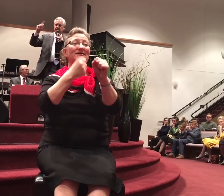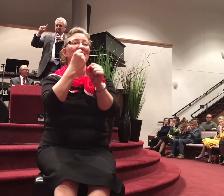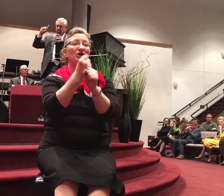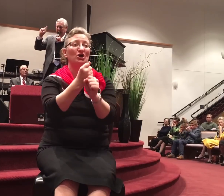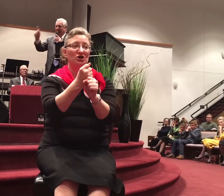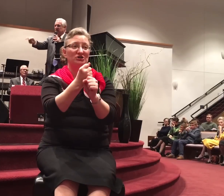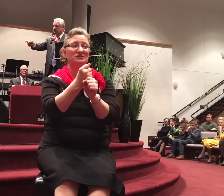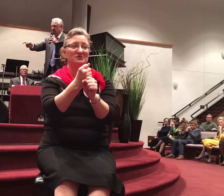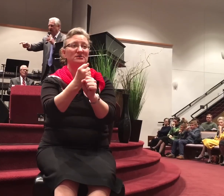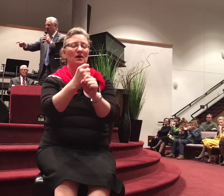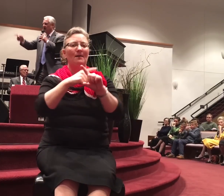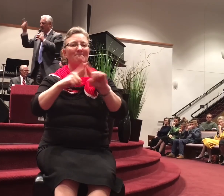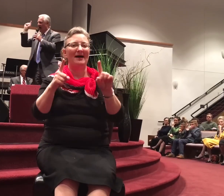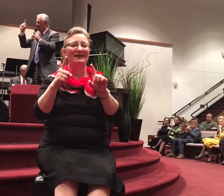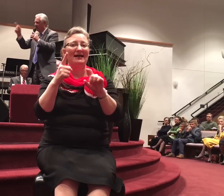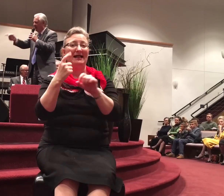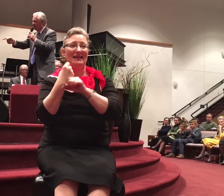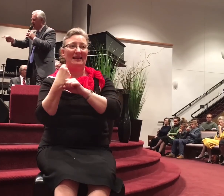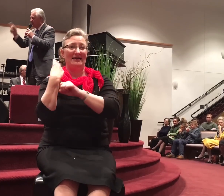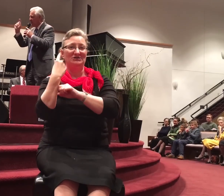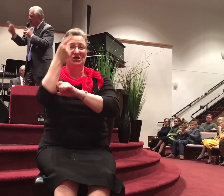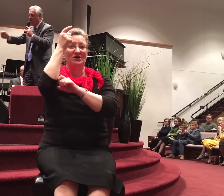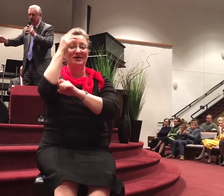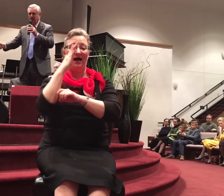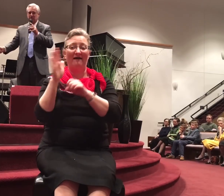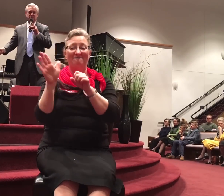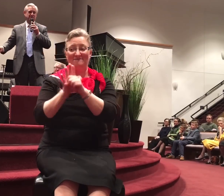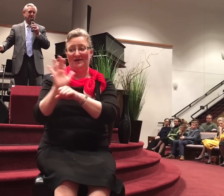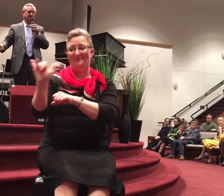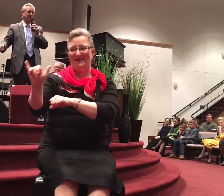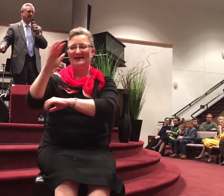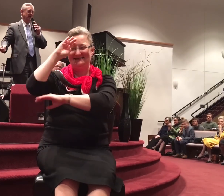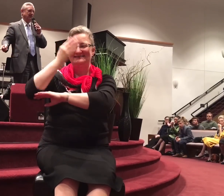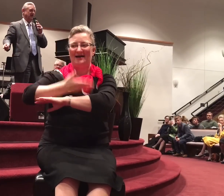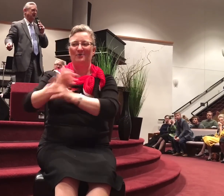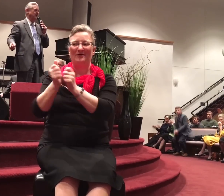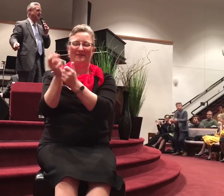just last year, God filled him with the Holy Ghost.